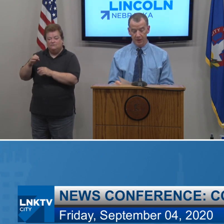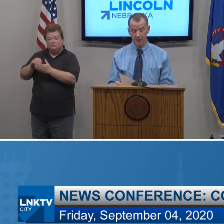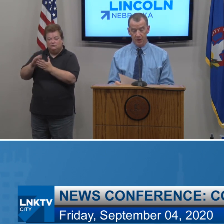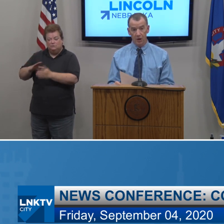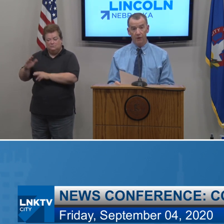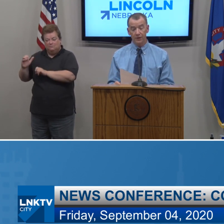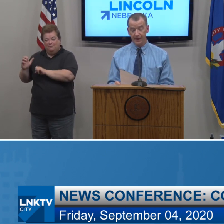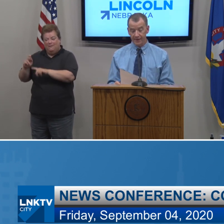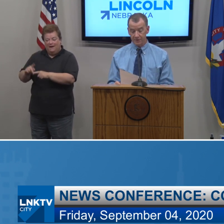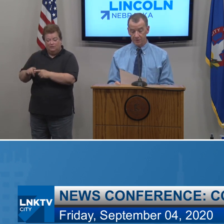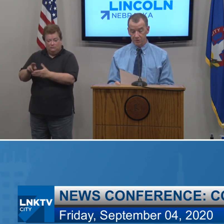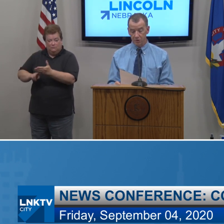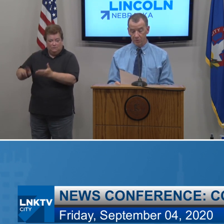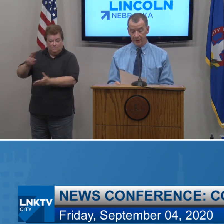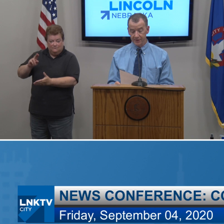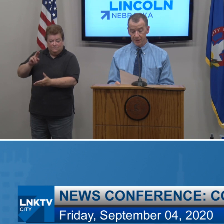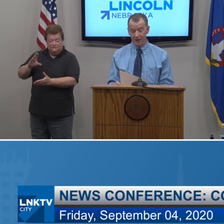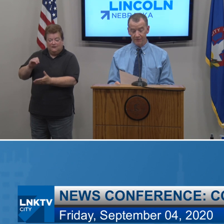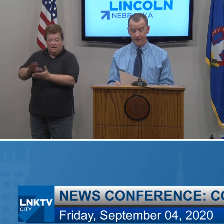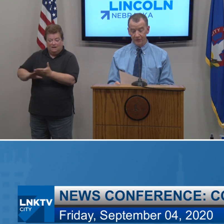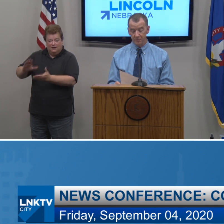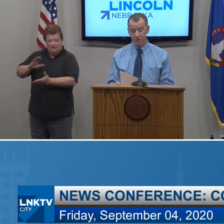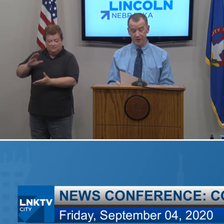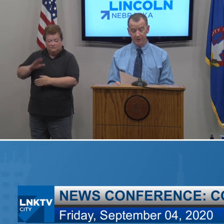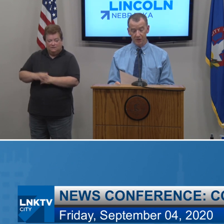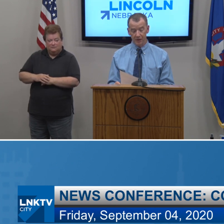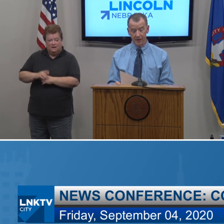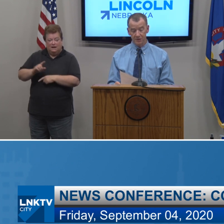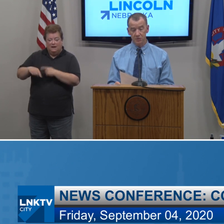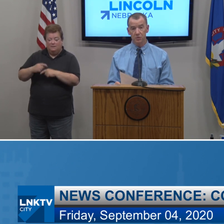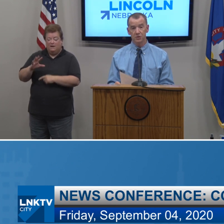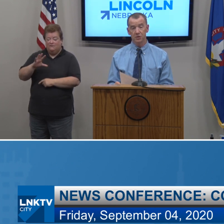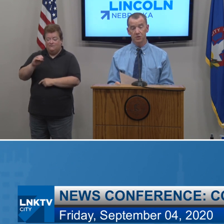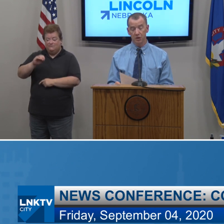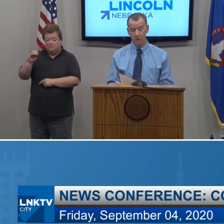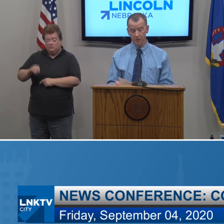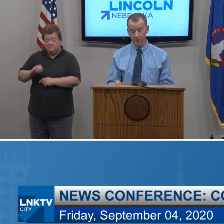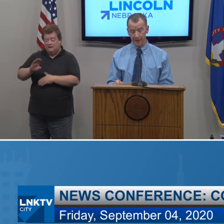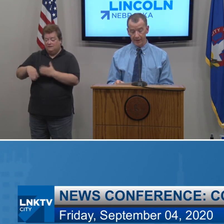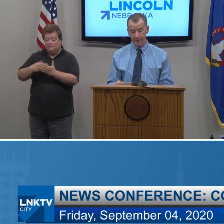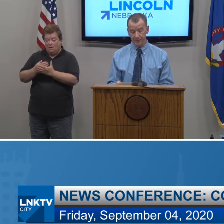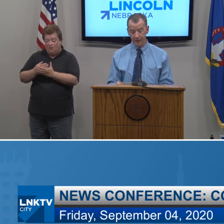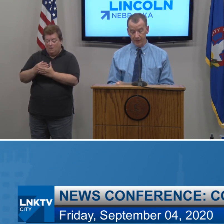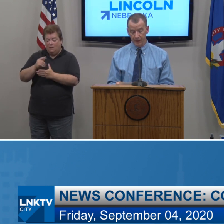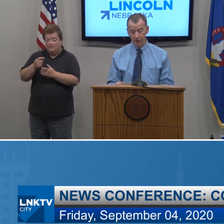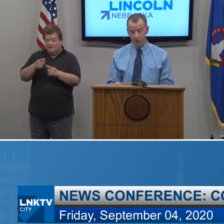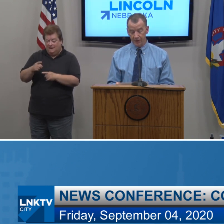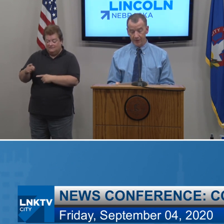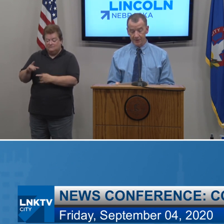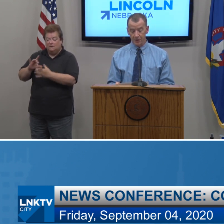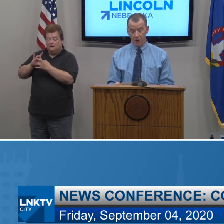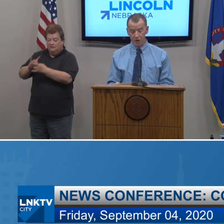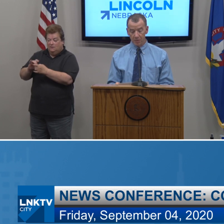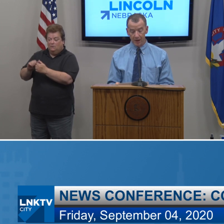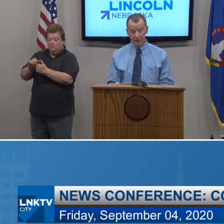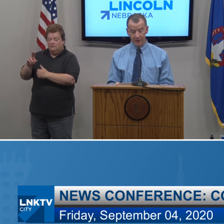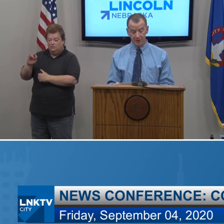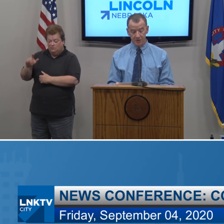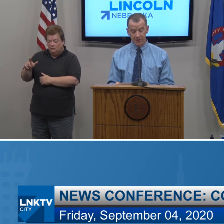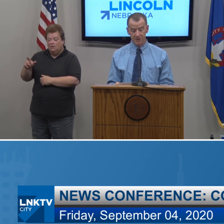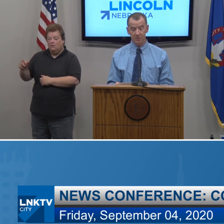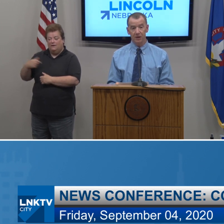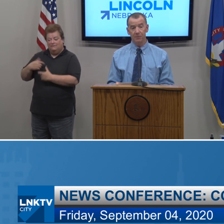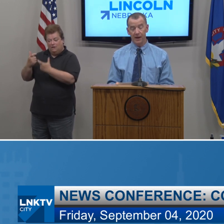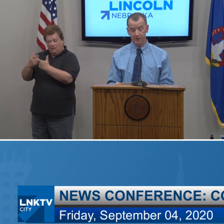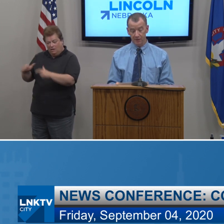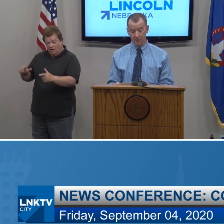universities. Over the last 2 weeks, about 50% of all cases were associated with UNL. UNL has a large